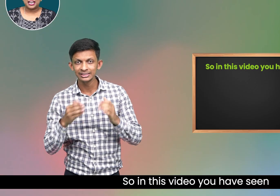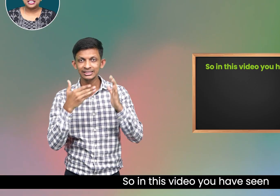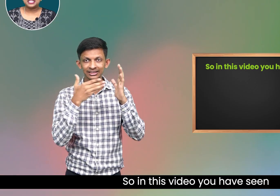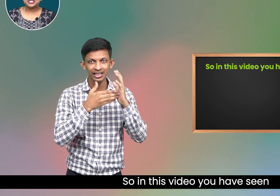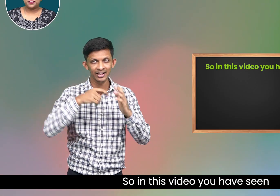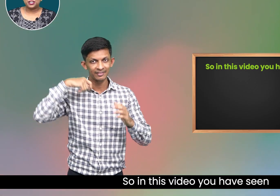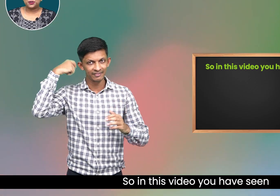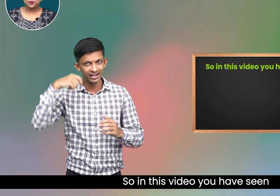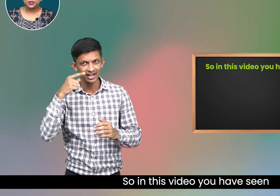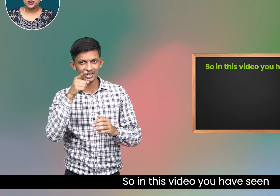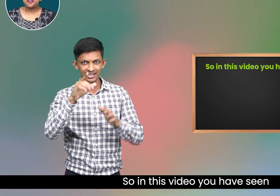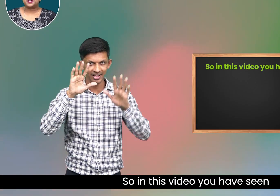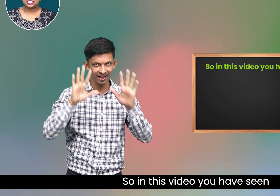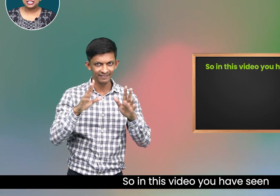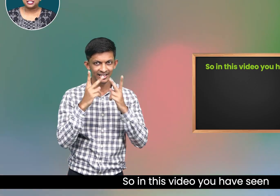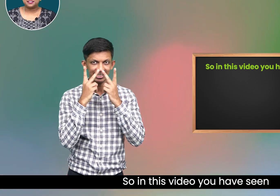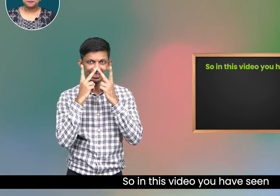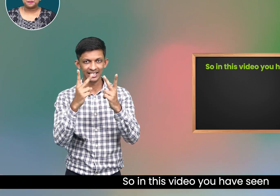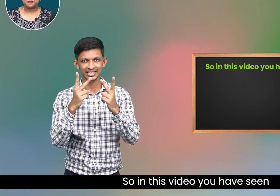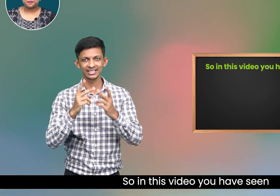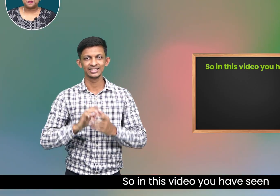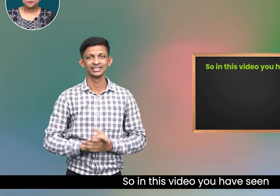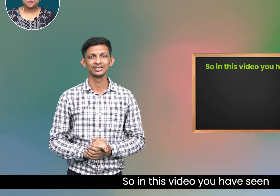So, in this video you have seen